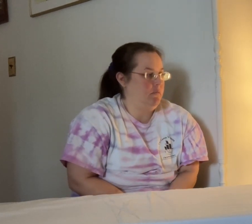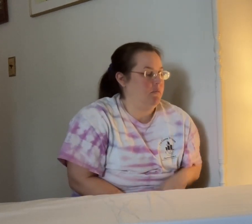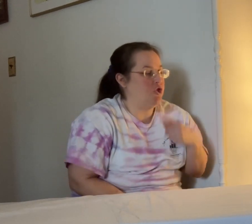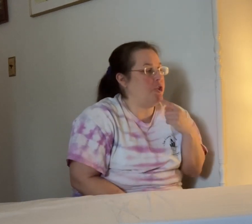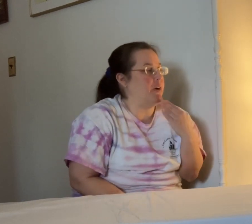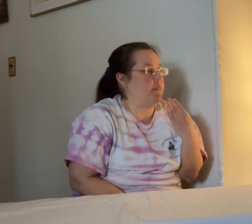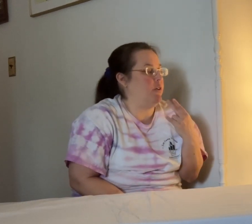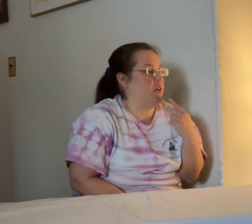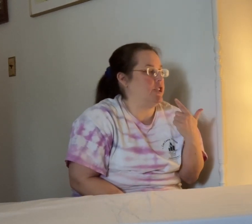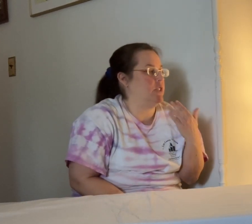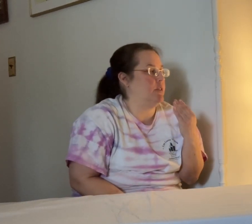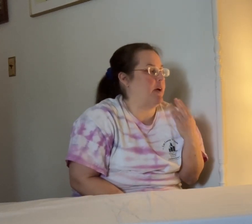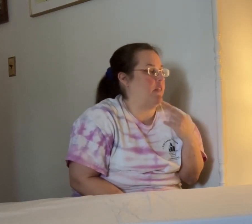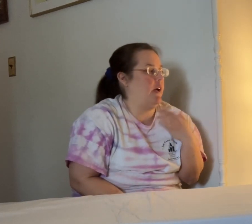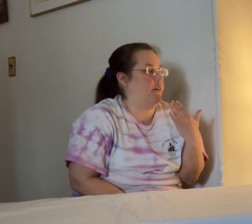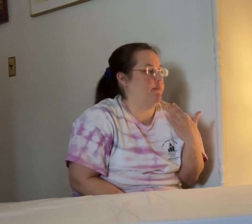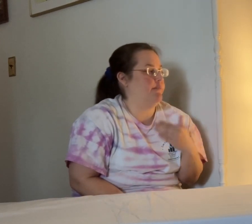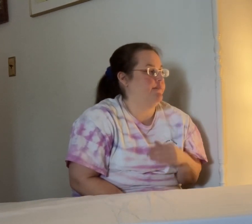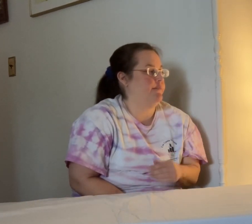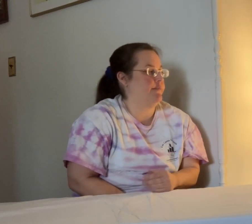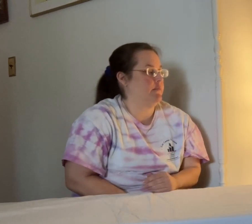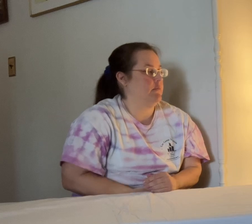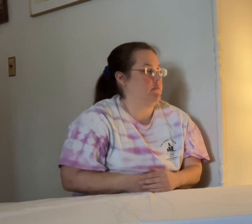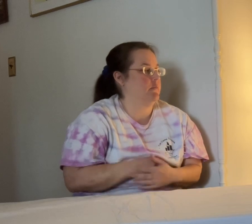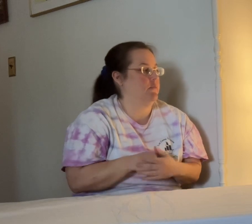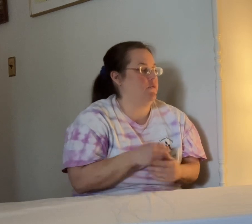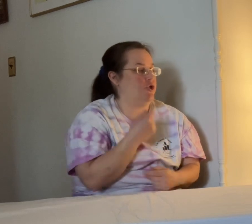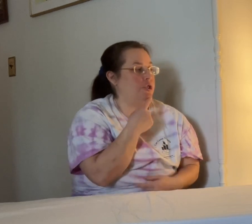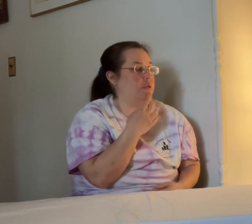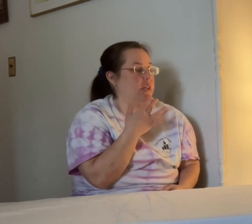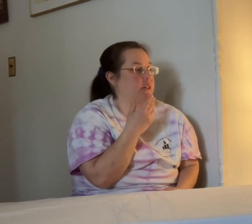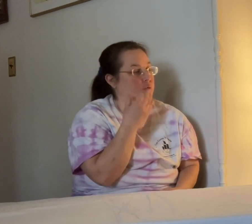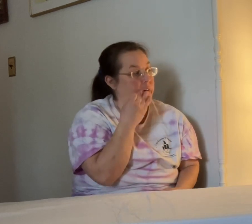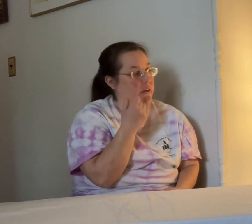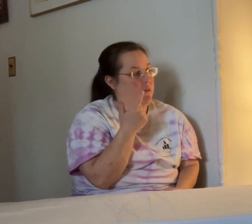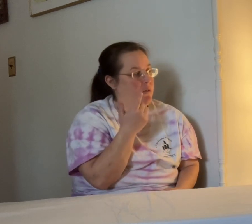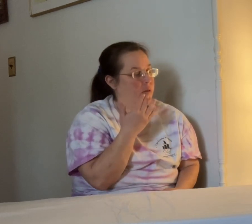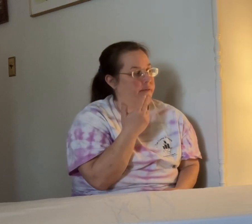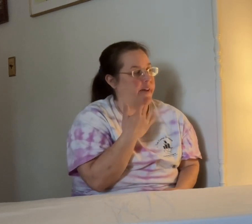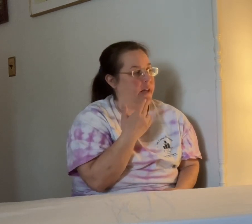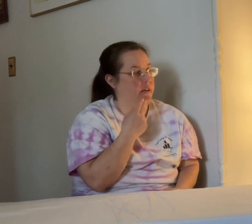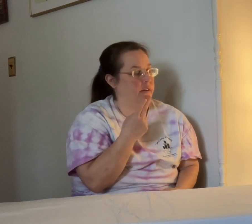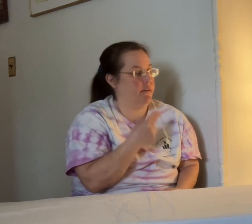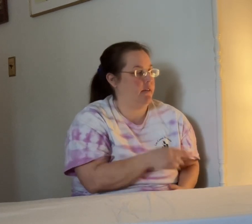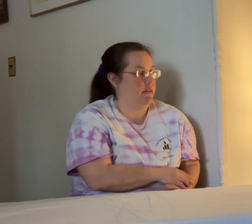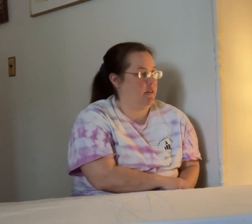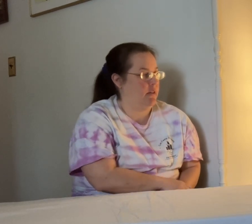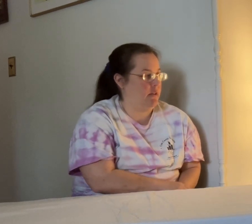Do you have any questions about that? Do you think it's real or fake?